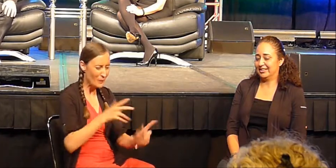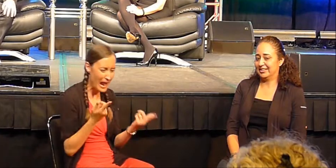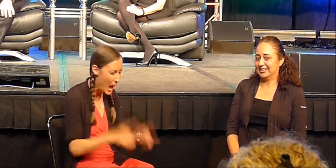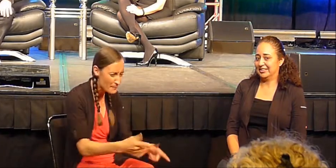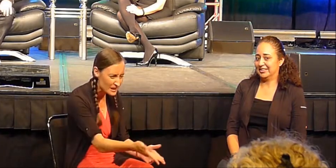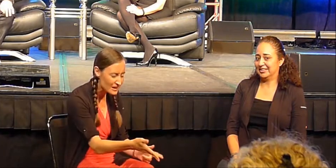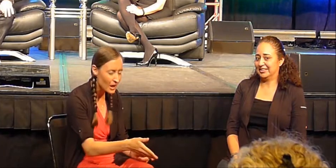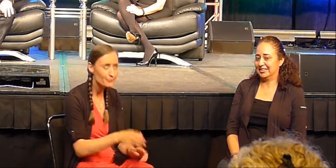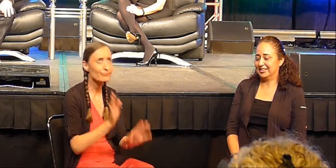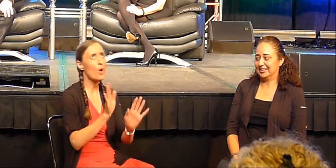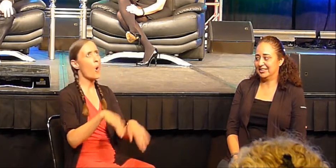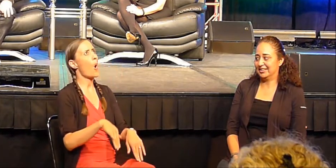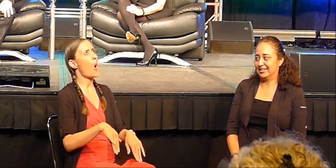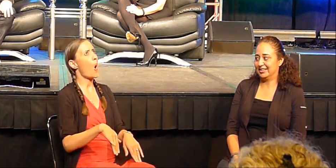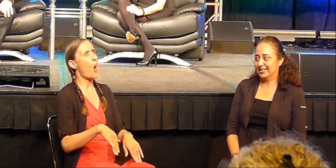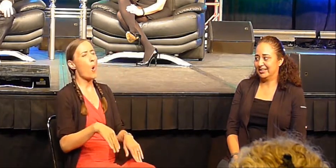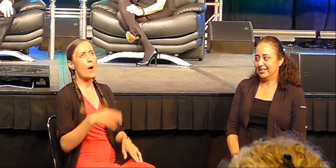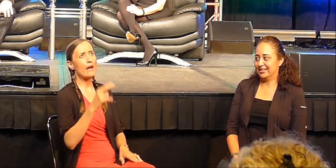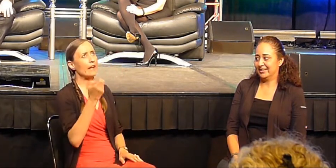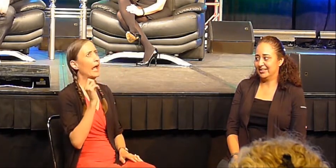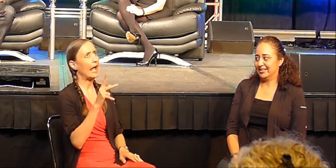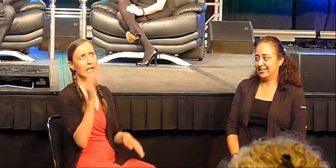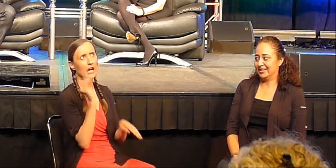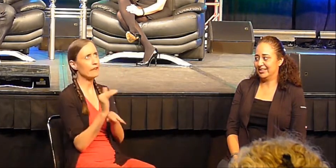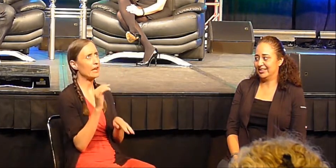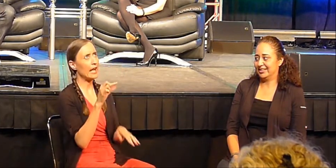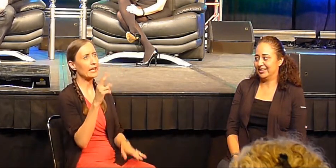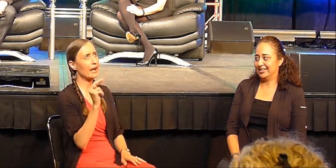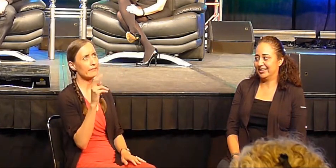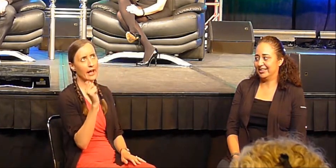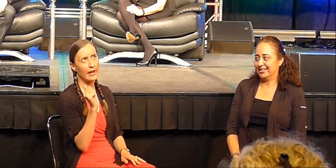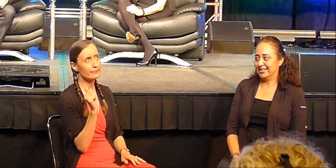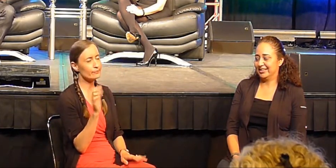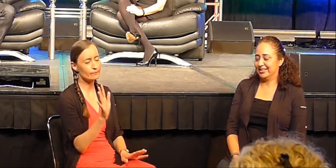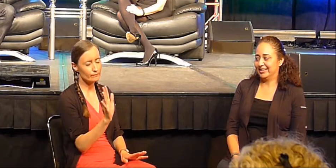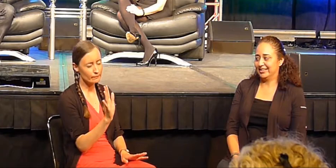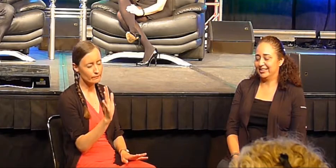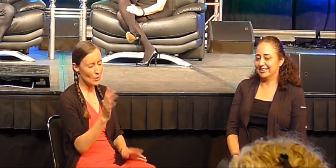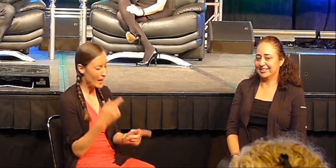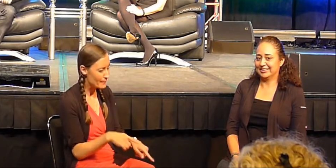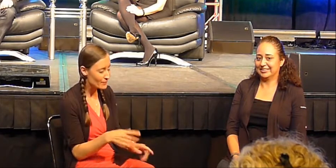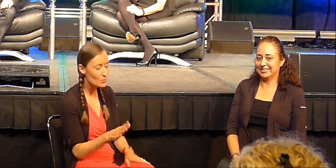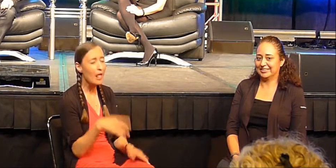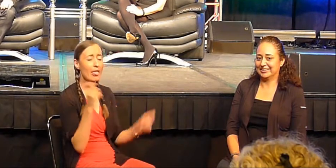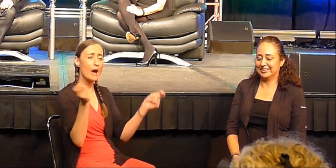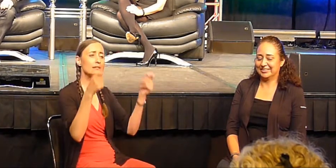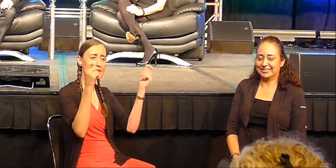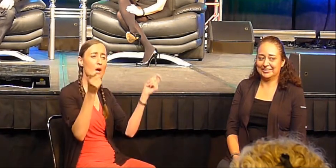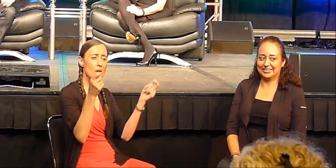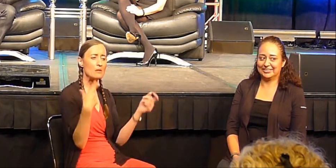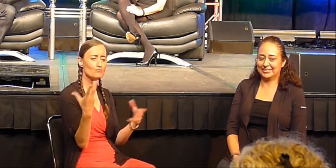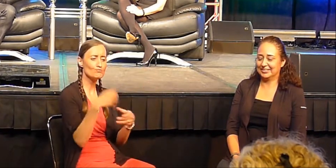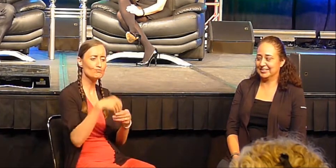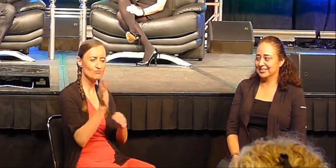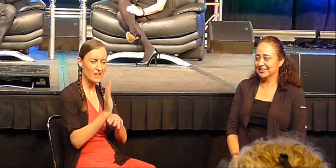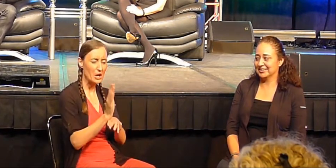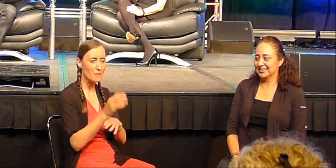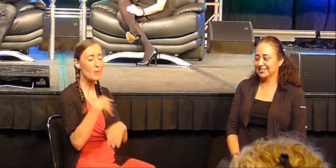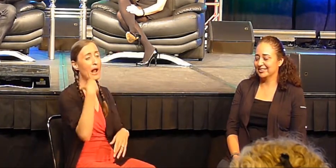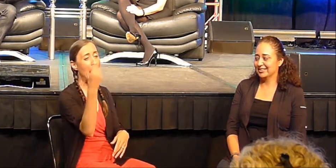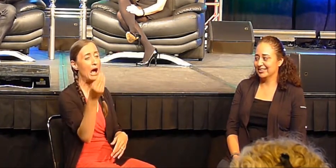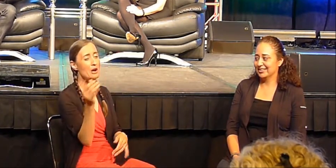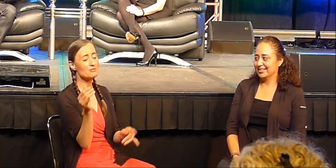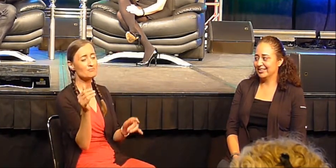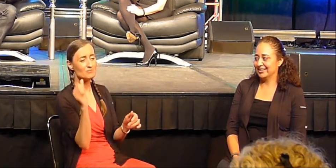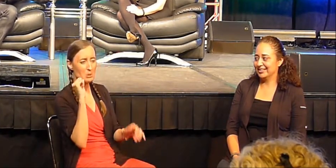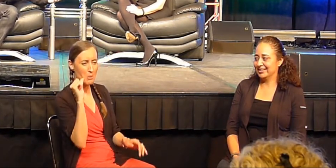He goes, oh, I've had a heck of a night, Governor. I said, what happened? He goes, well, I was celebrating being in the film, and I went out and had a few